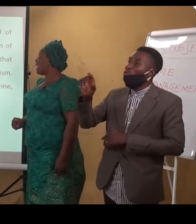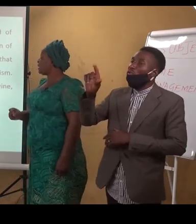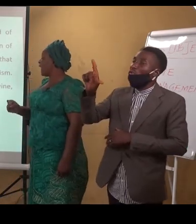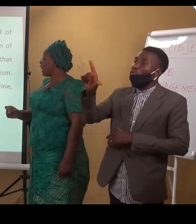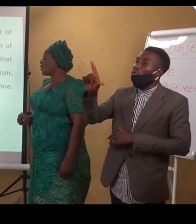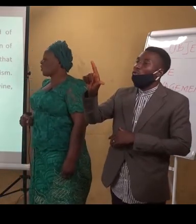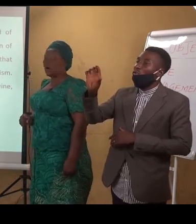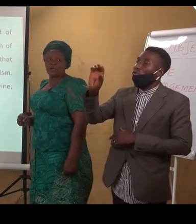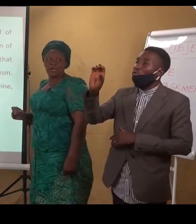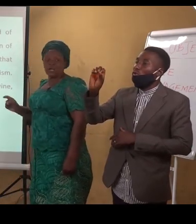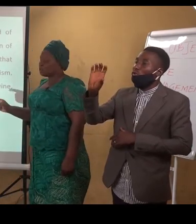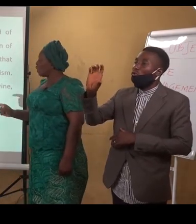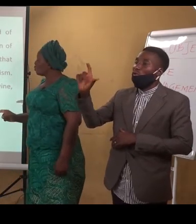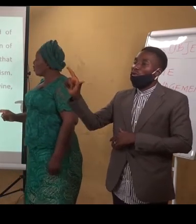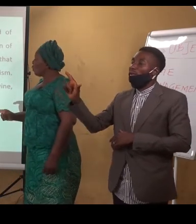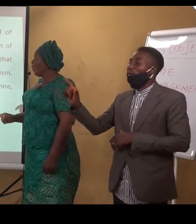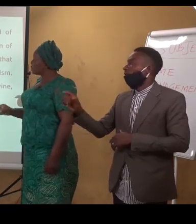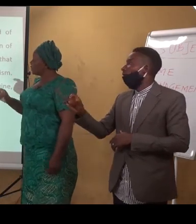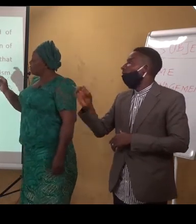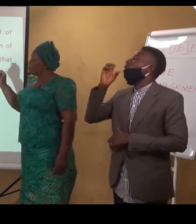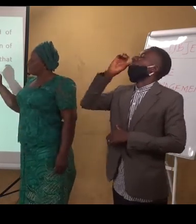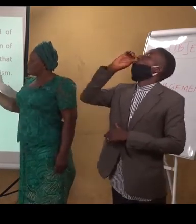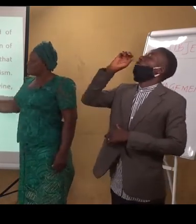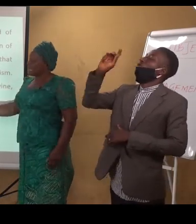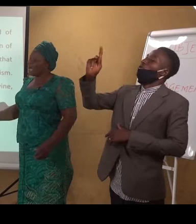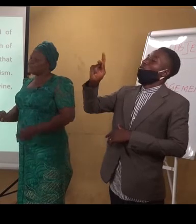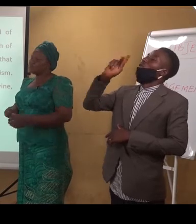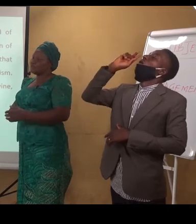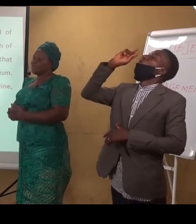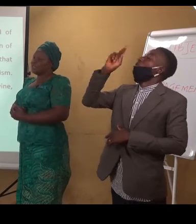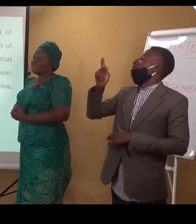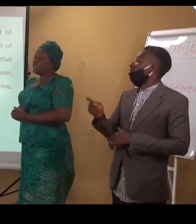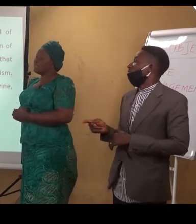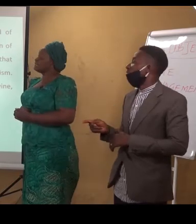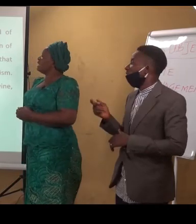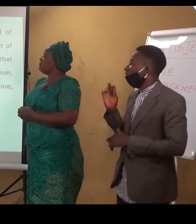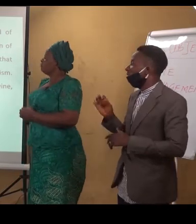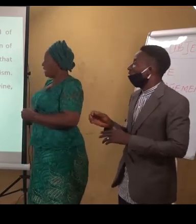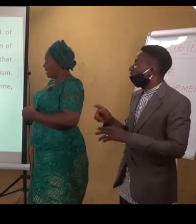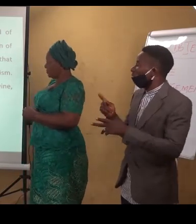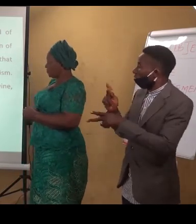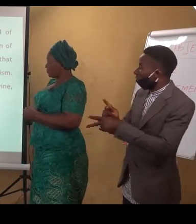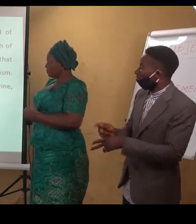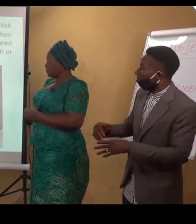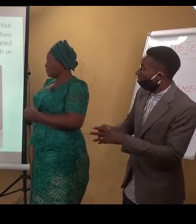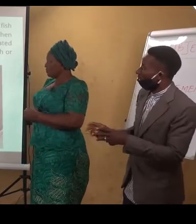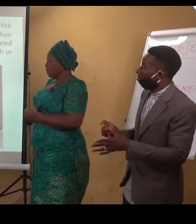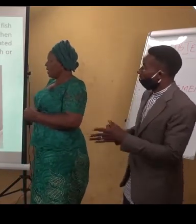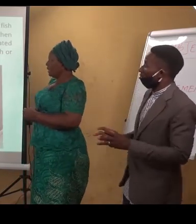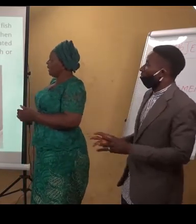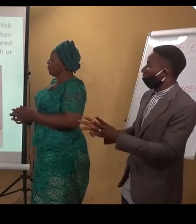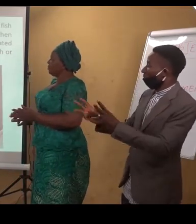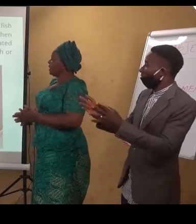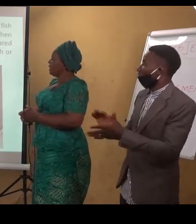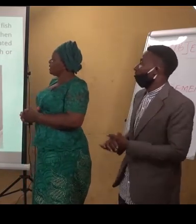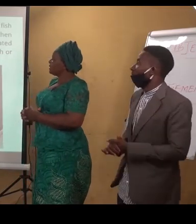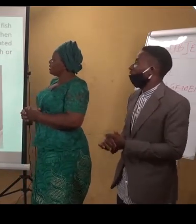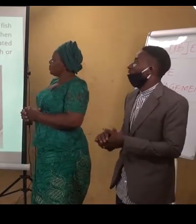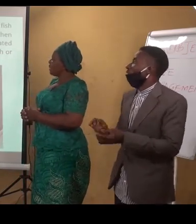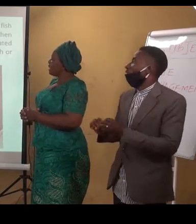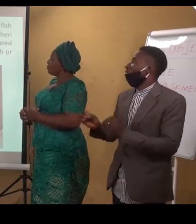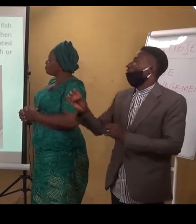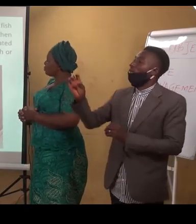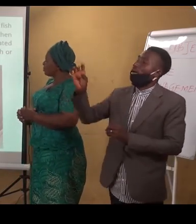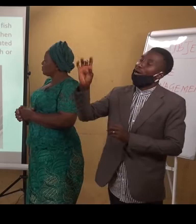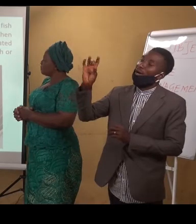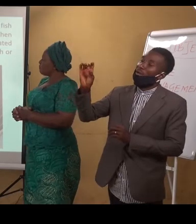local alcohol. It's also what? Preserved in this manner. Now, number